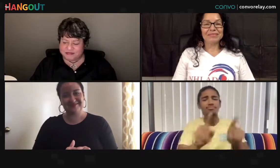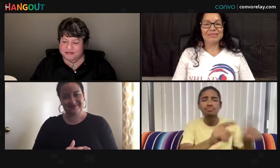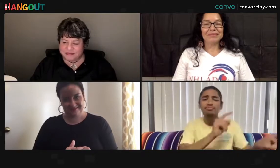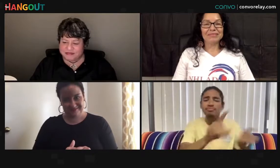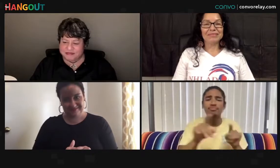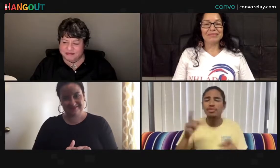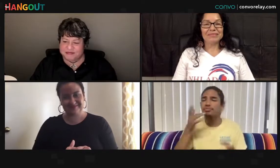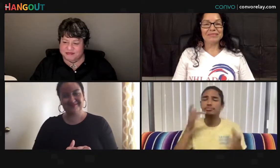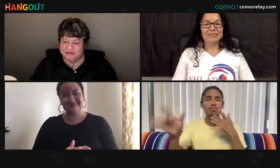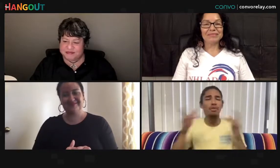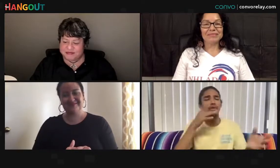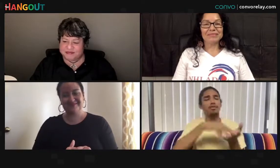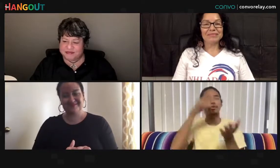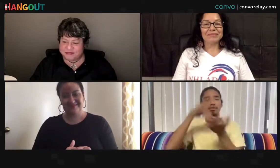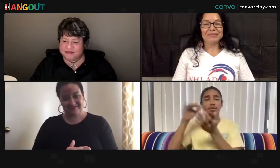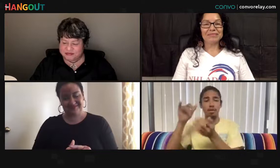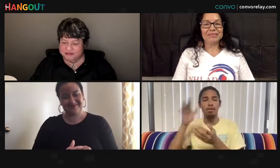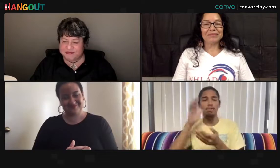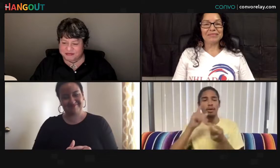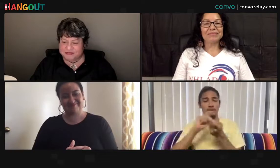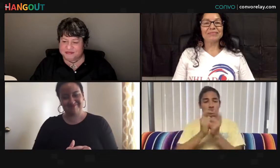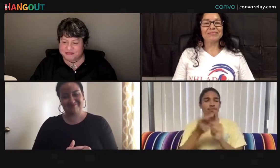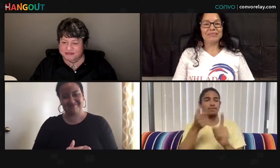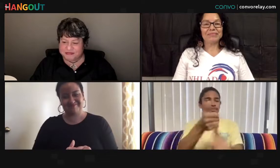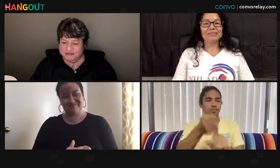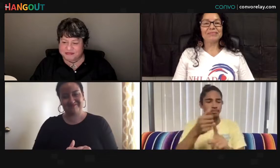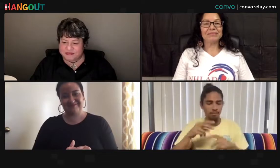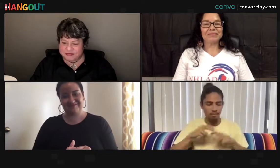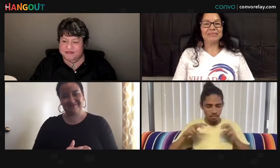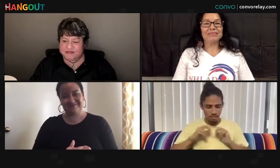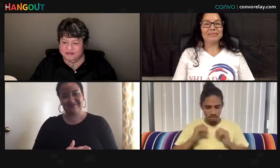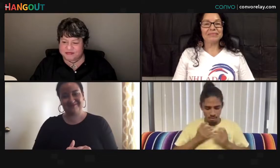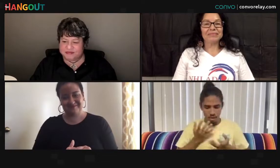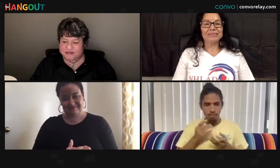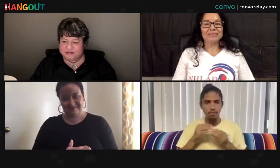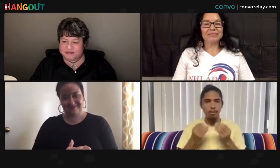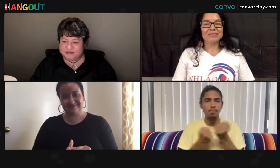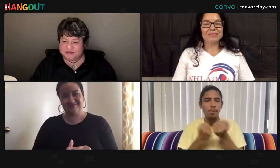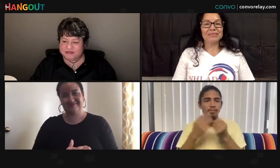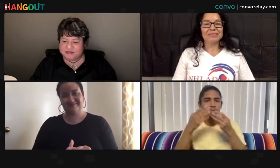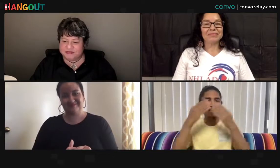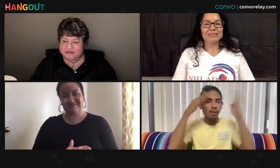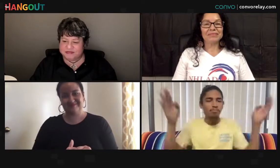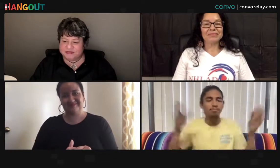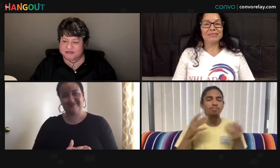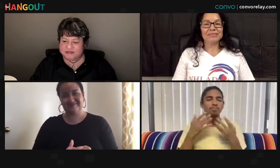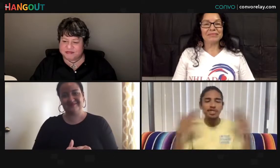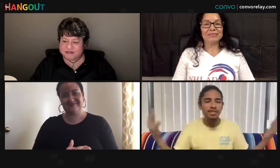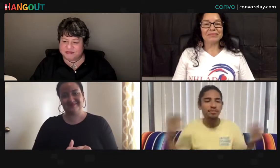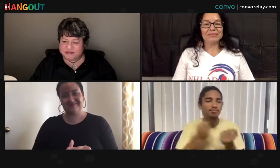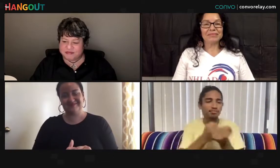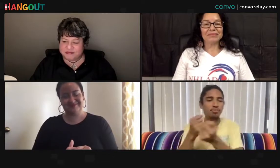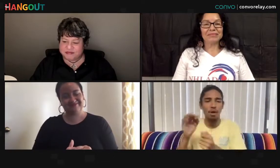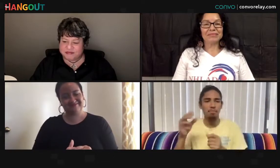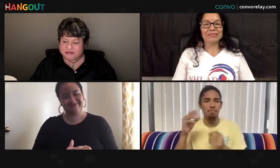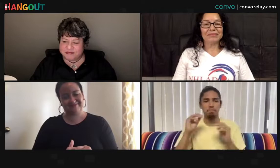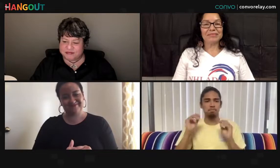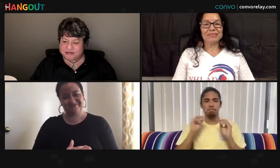that you guys can, I encourage and implore you all to go learn. That's the only way we can see true